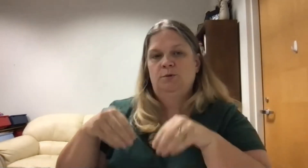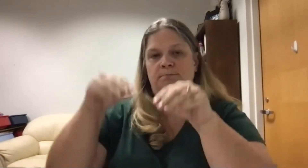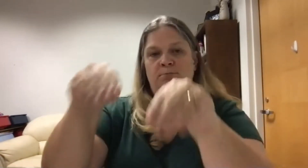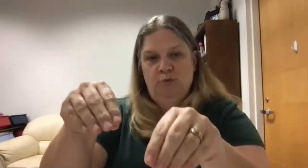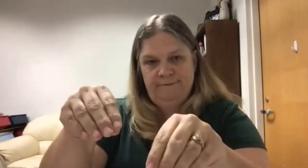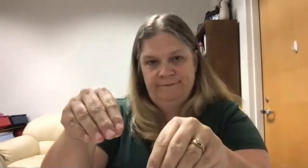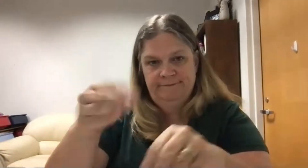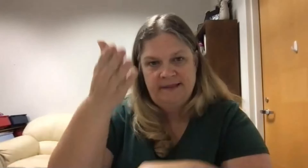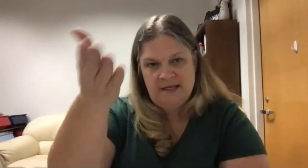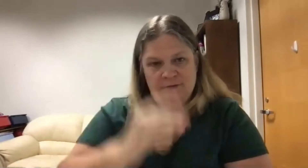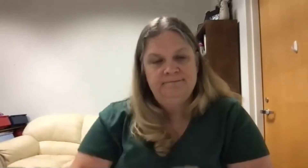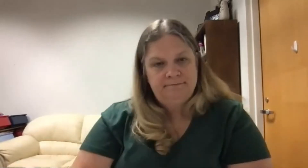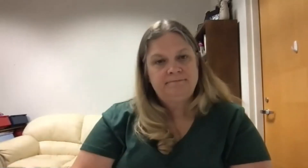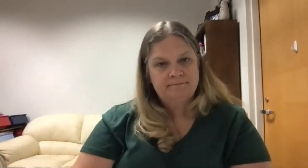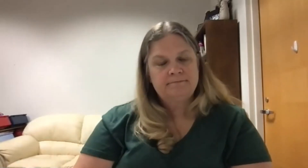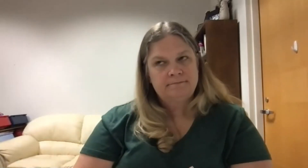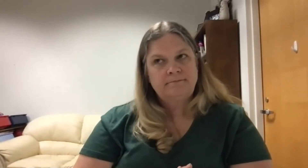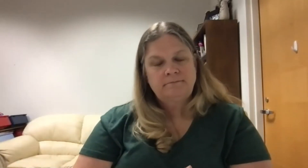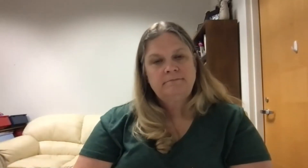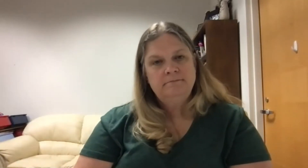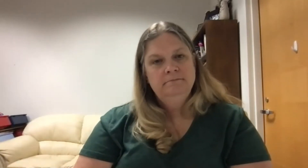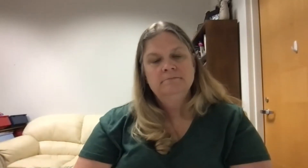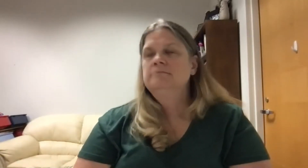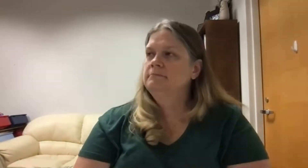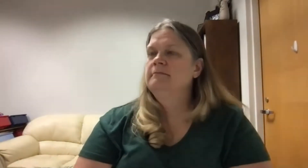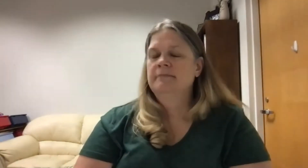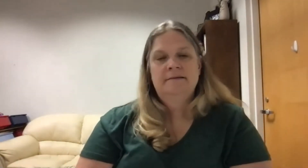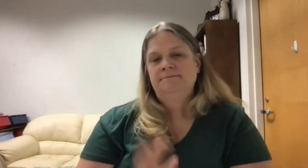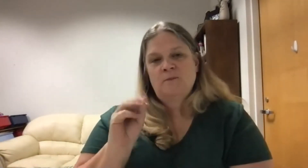At that time, she was planning to move there.